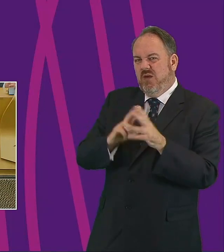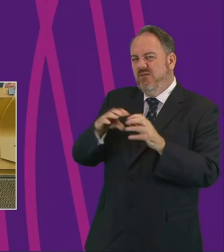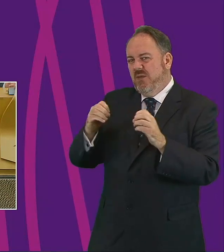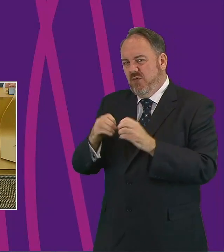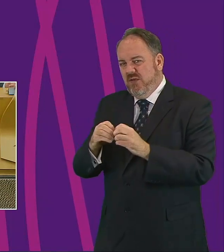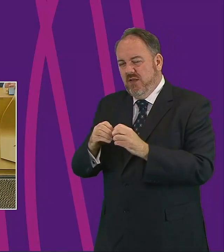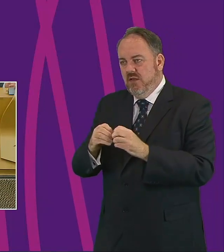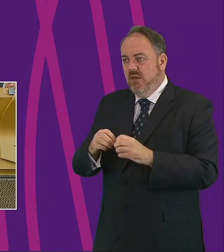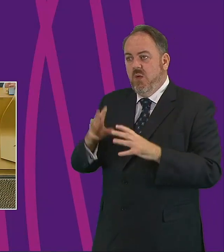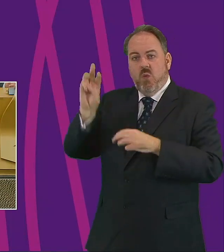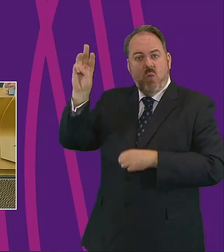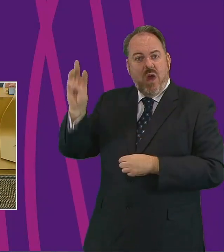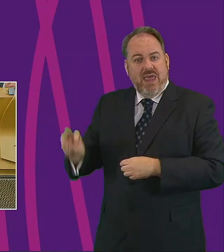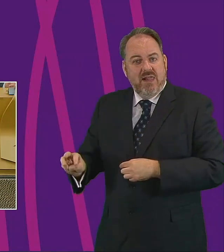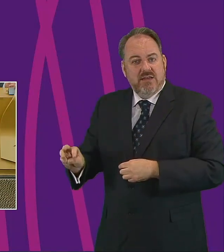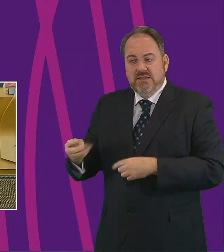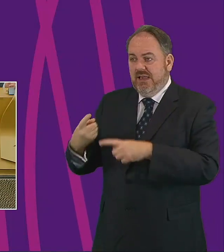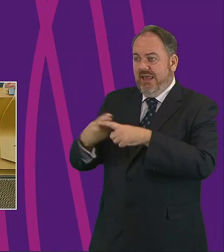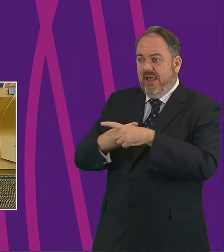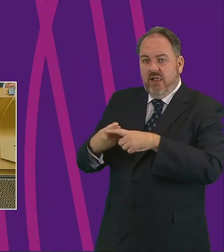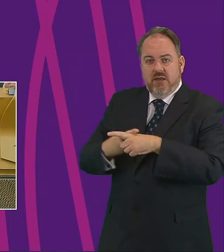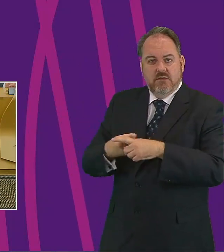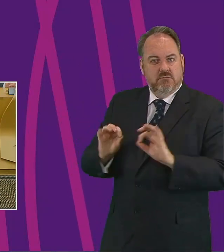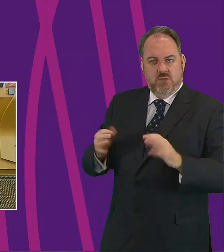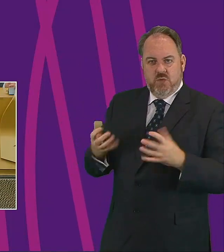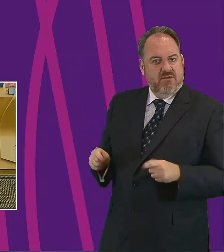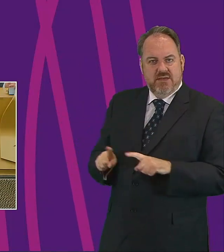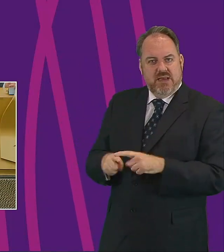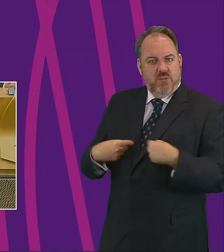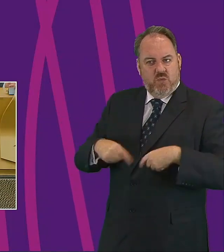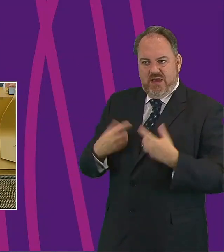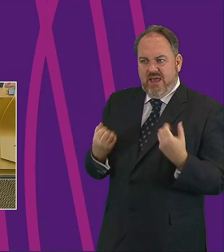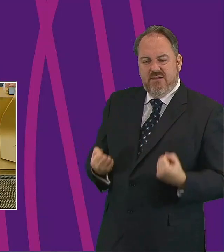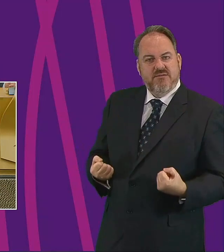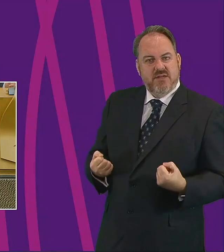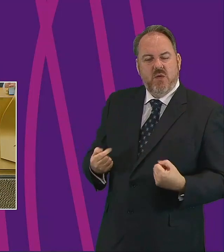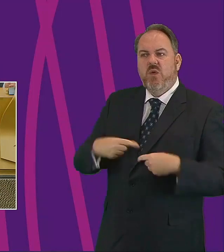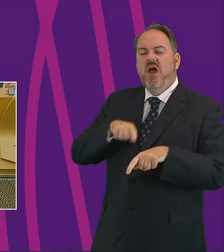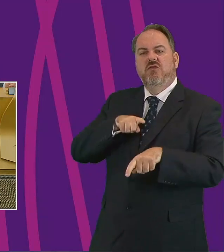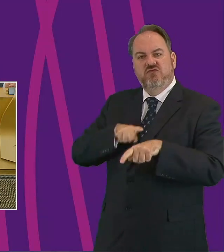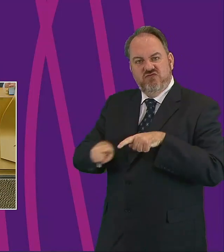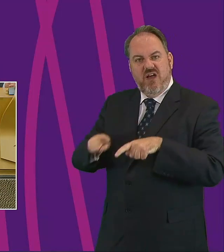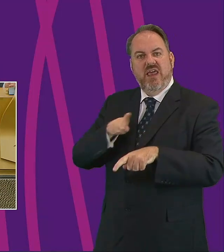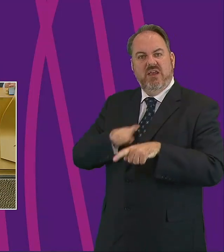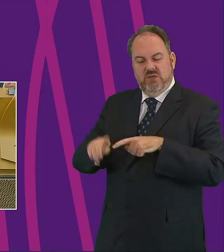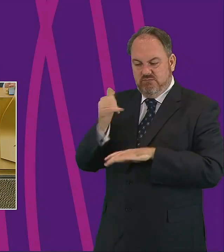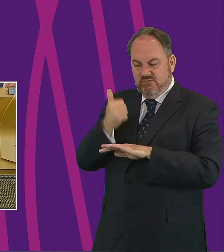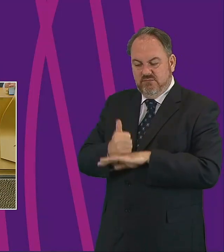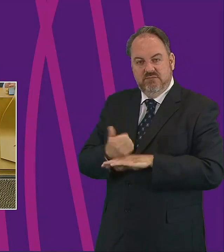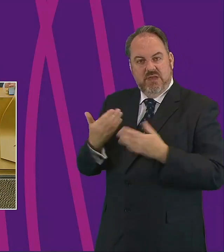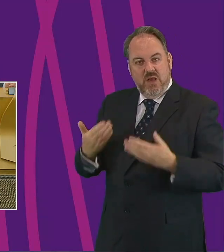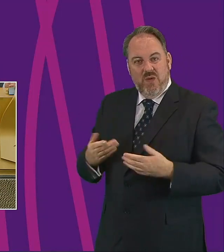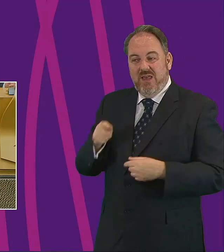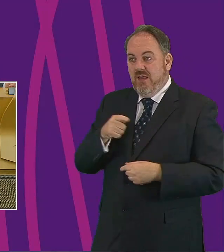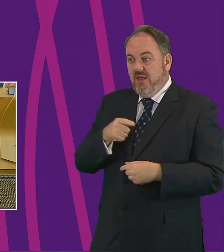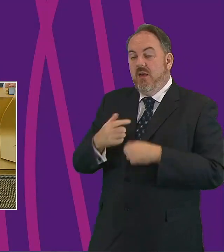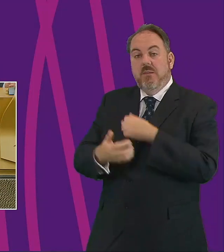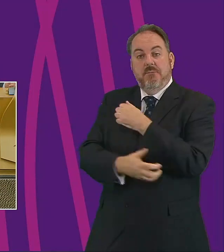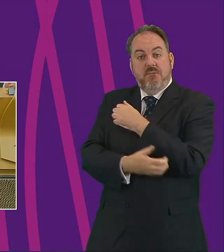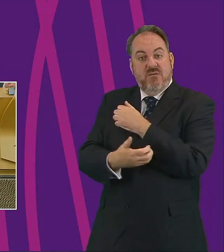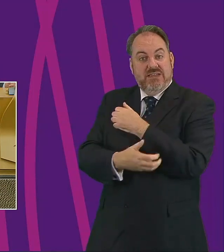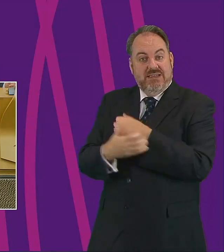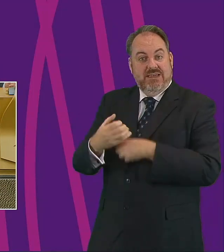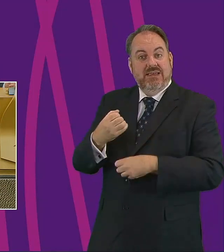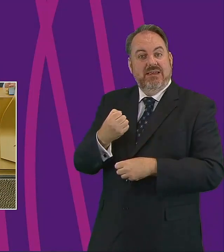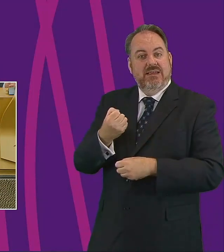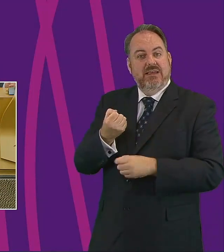Welsh Labour government, is getting anywhere near doing what we are doing to deliver what has been described by poverty campaigners as a game